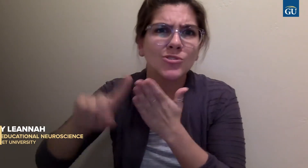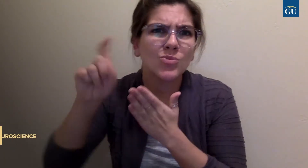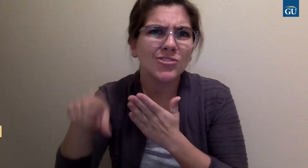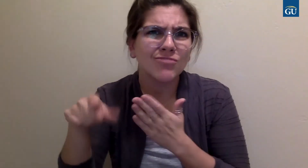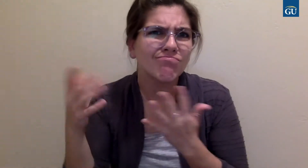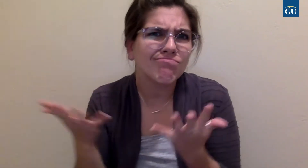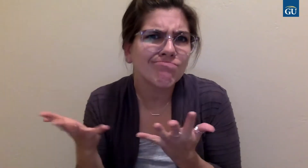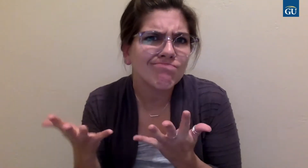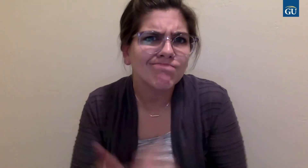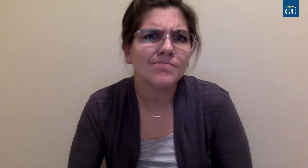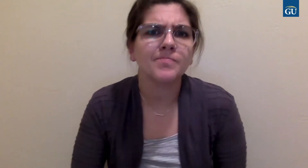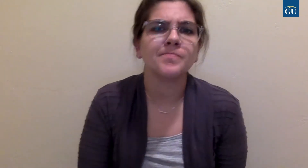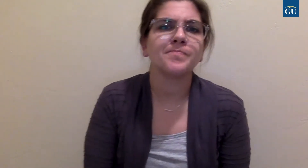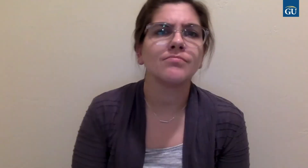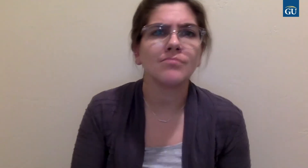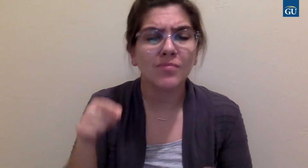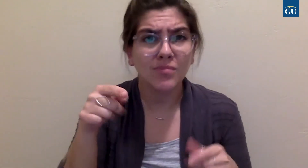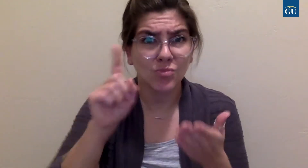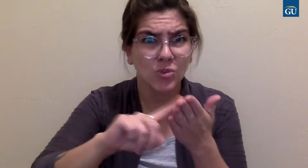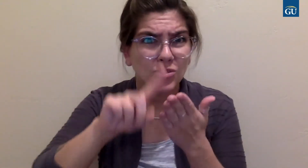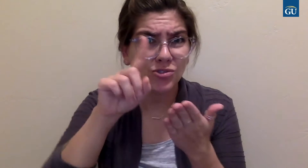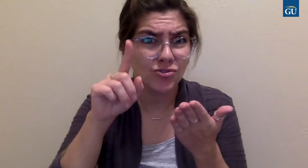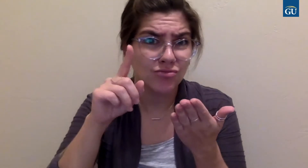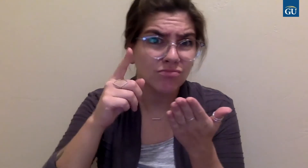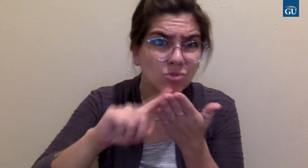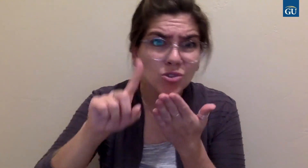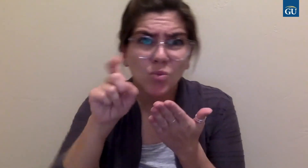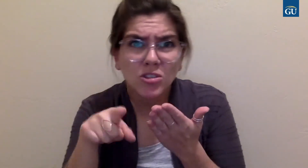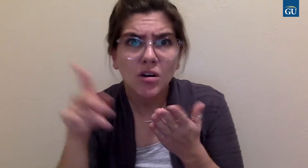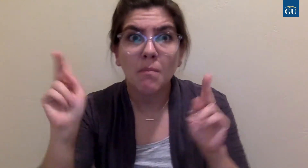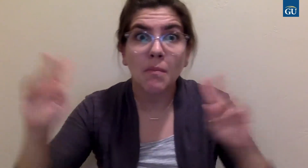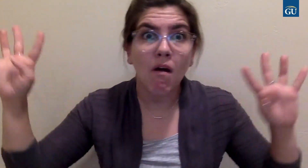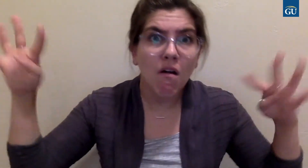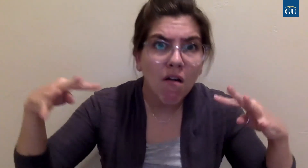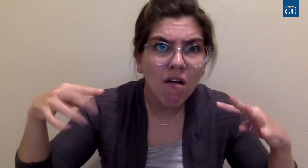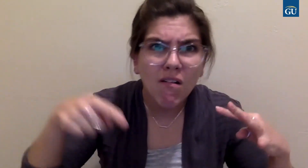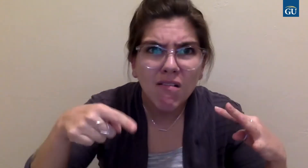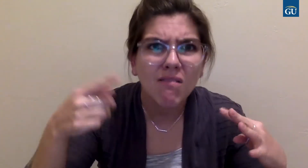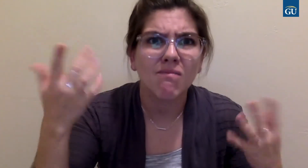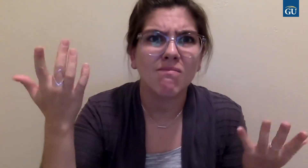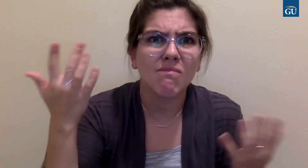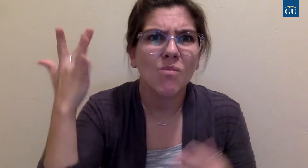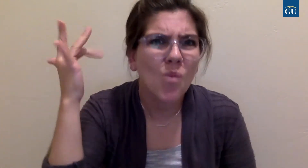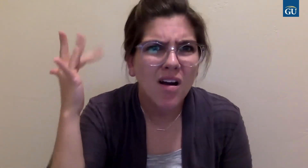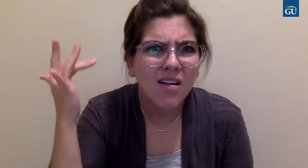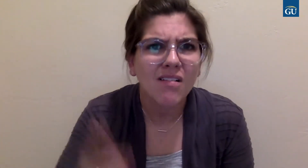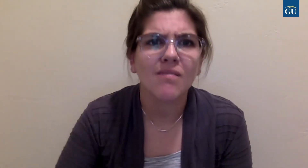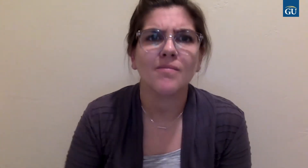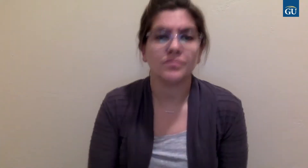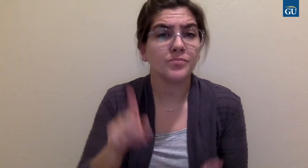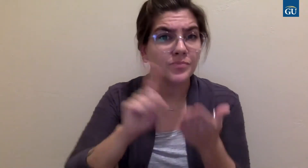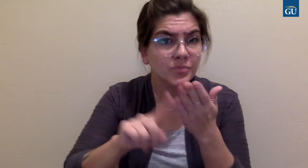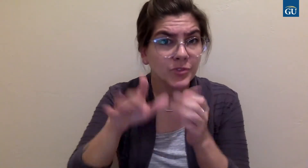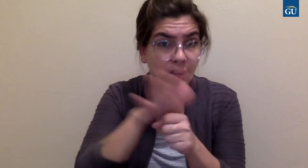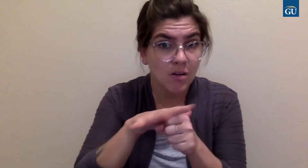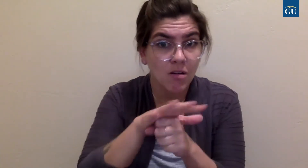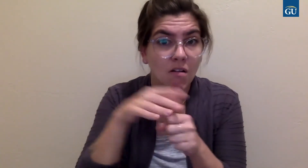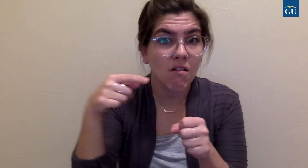What research question do you ask in your research? And why has it received scientific attention?